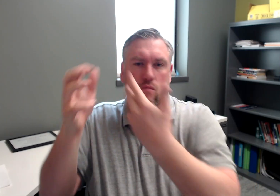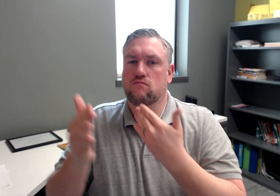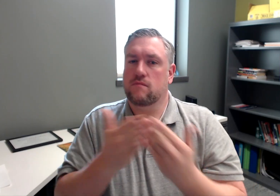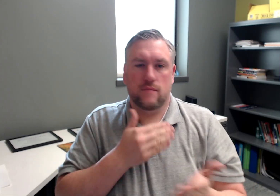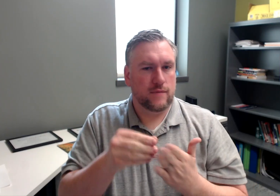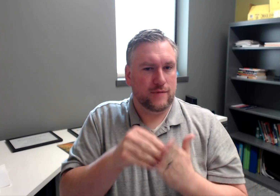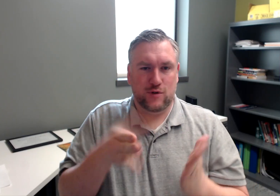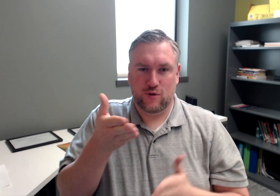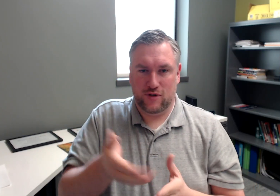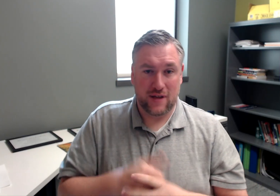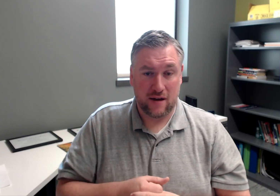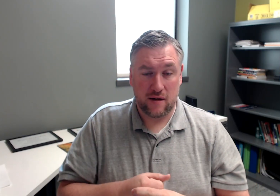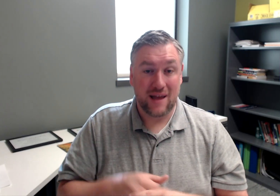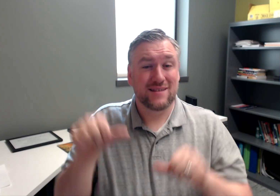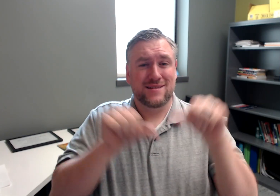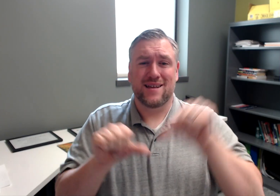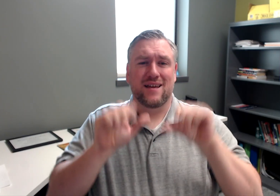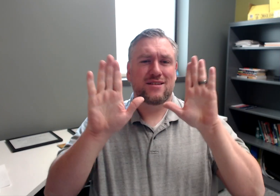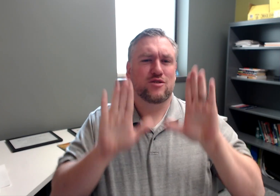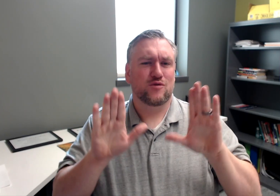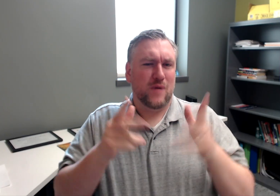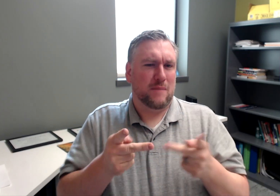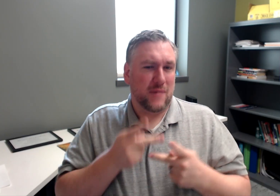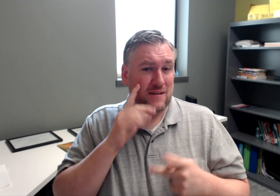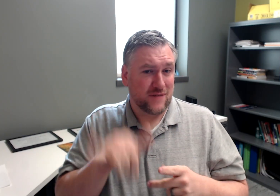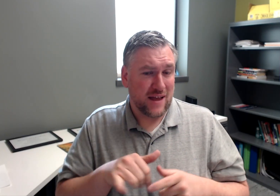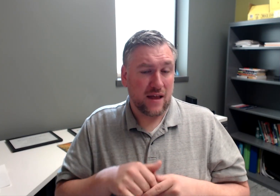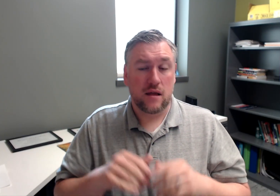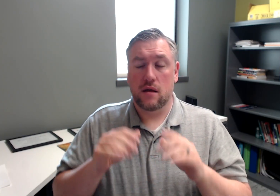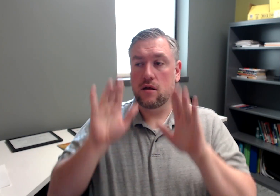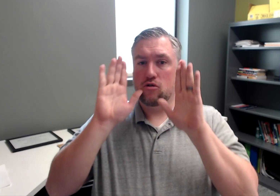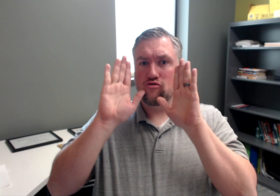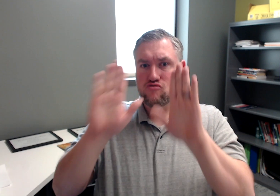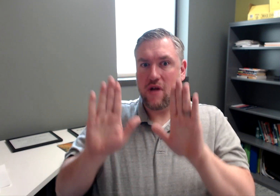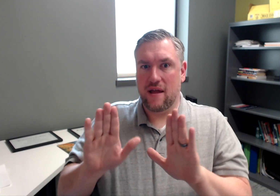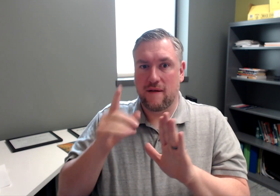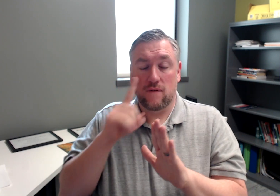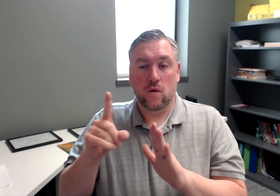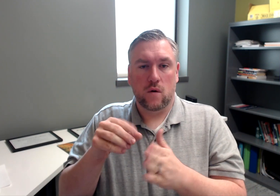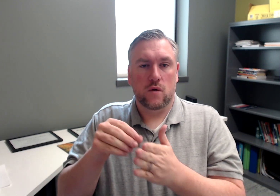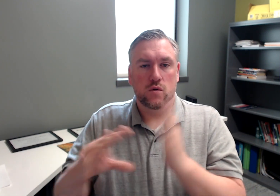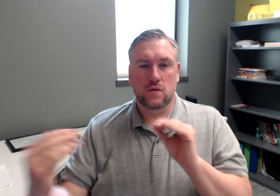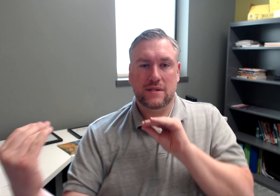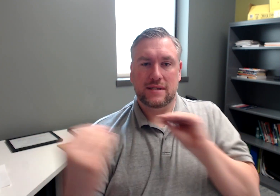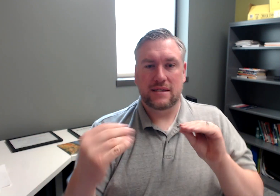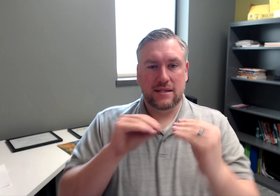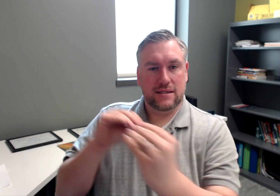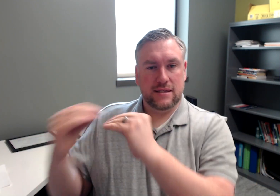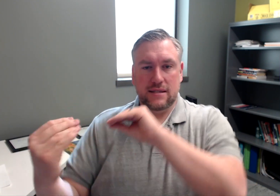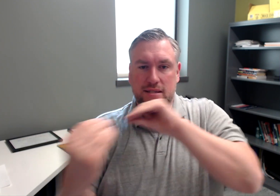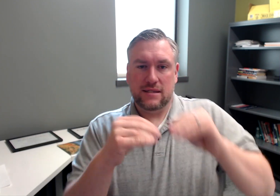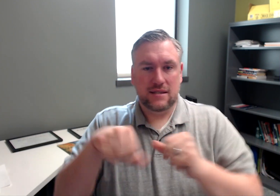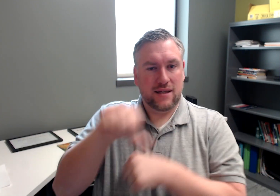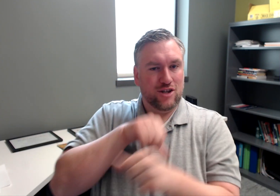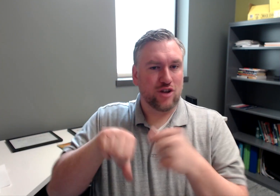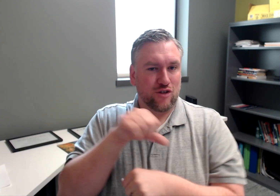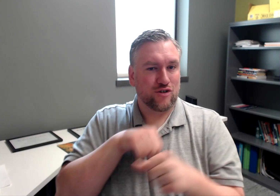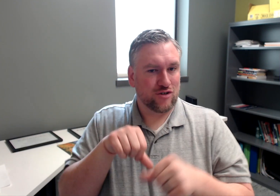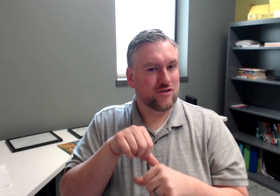meet students where they are. And science is a great place for that. And it's also a great place for students to be